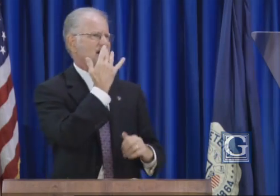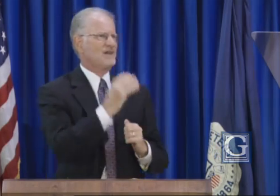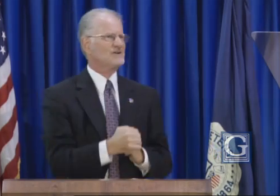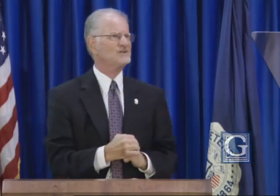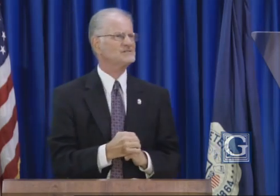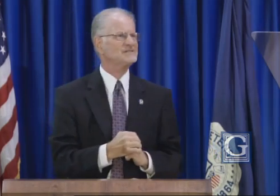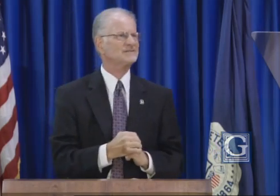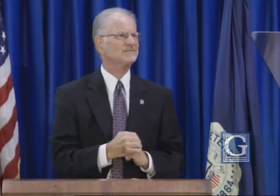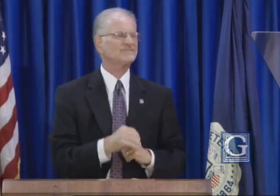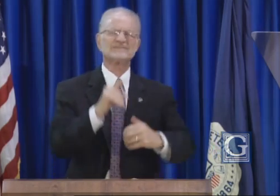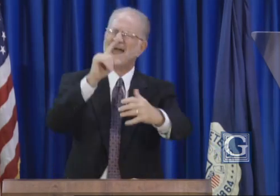colors.